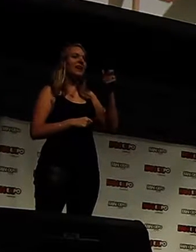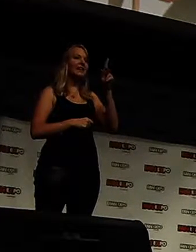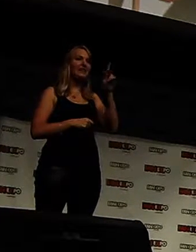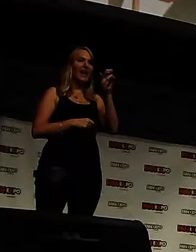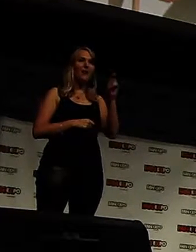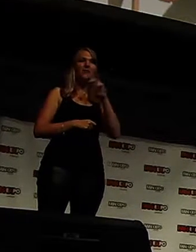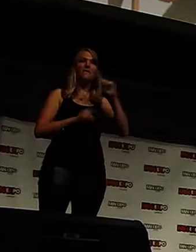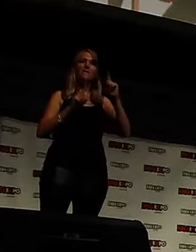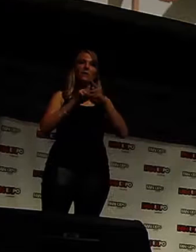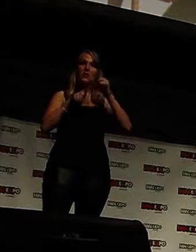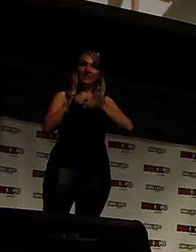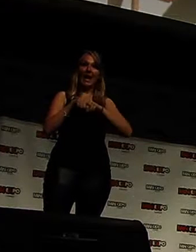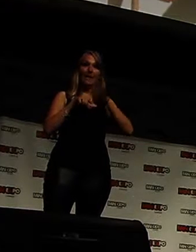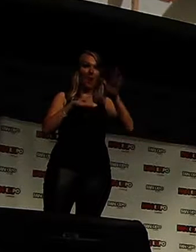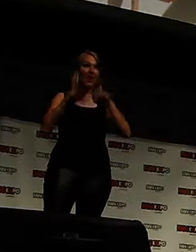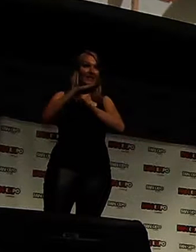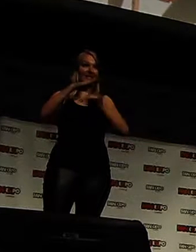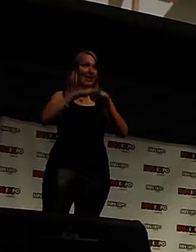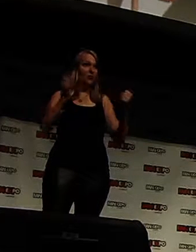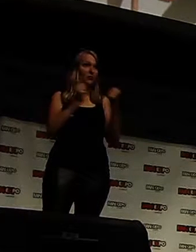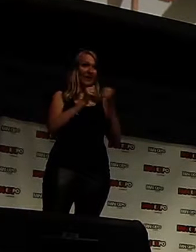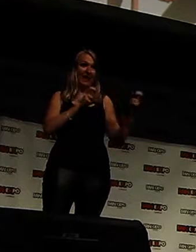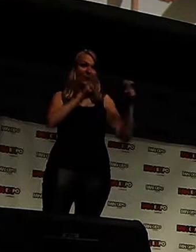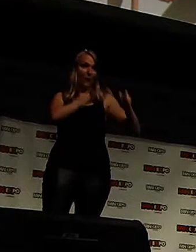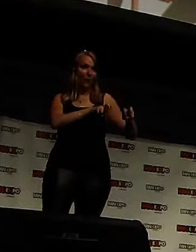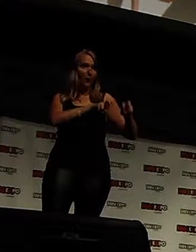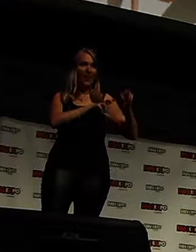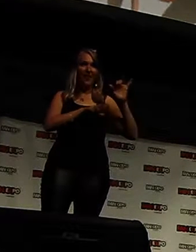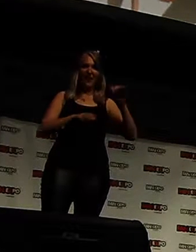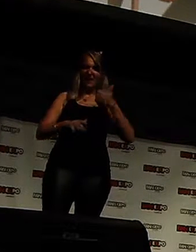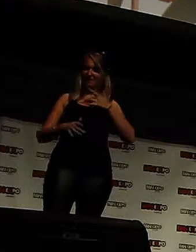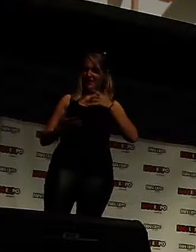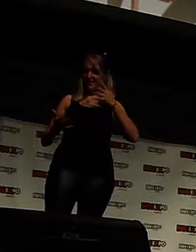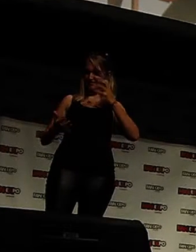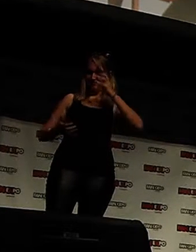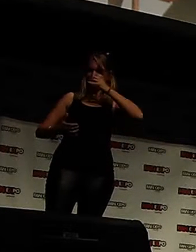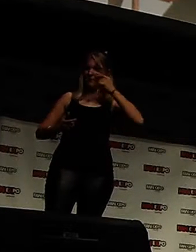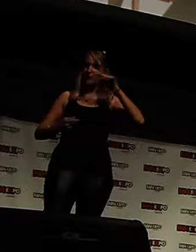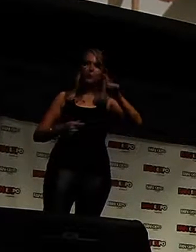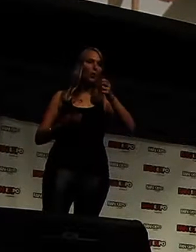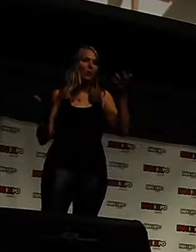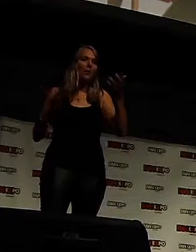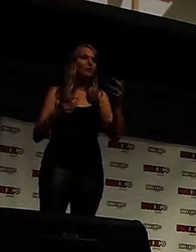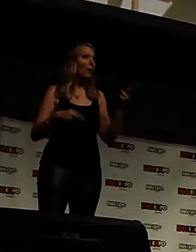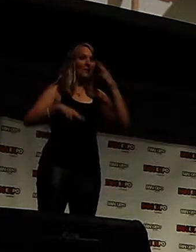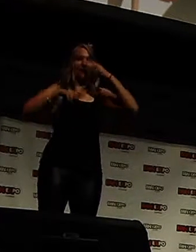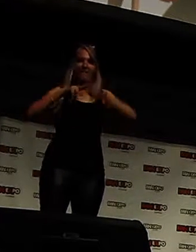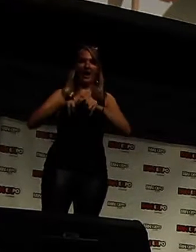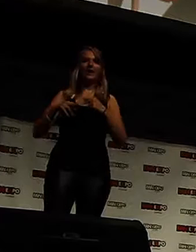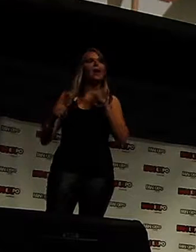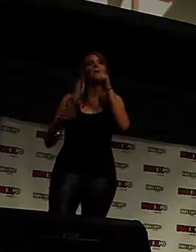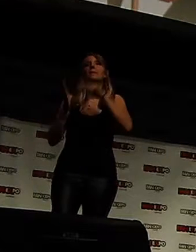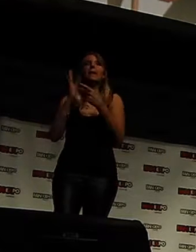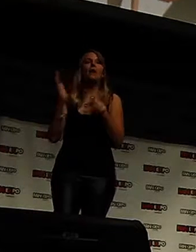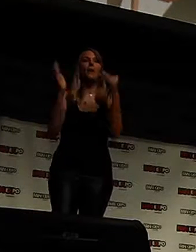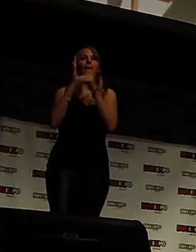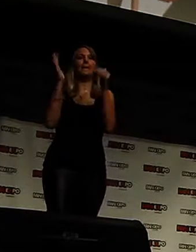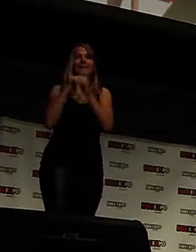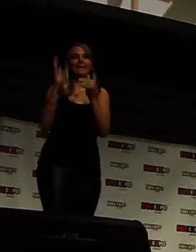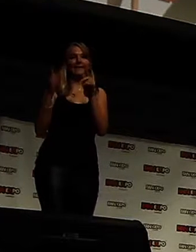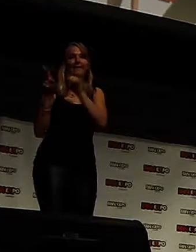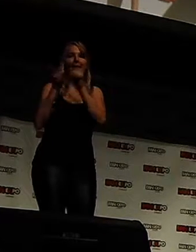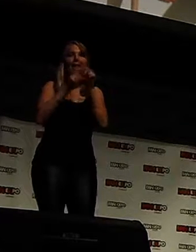your first time on a stage together. Was that surreal for you? What was it like? No, it was fun. I'll do my best to not repeat as many answers as I